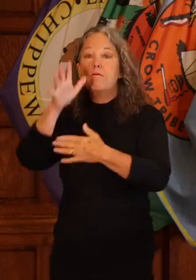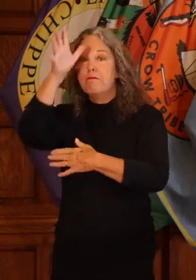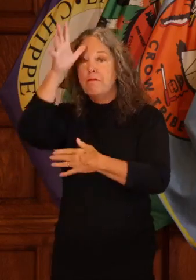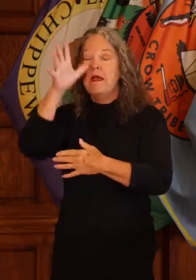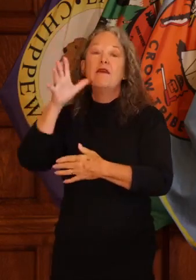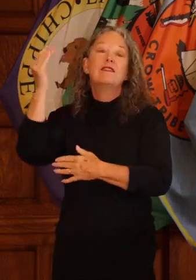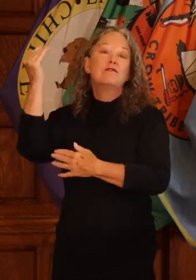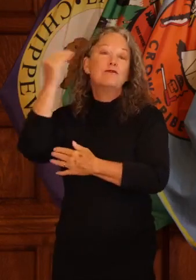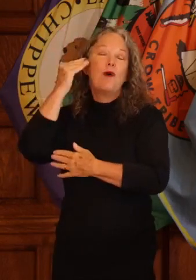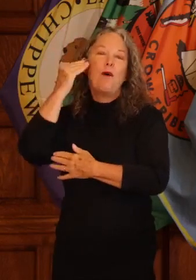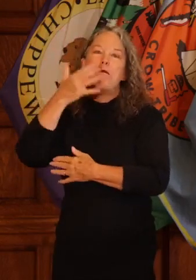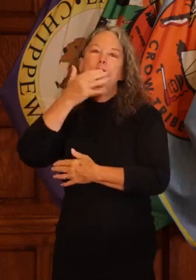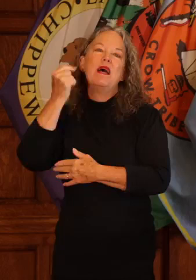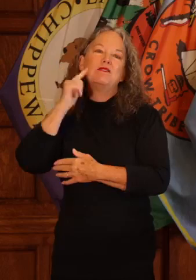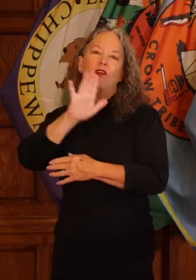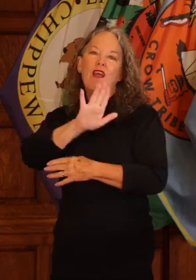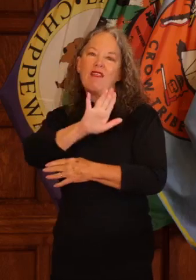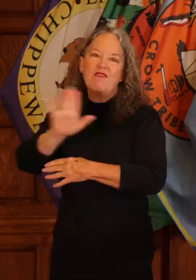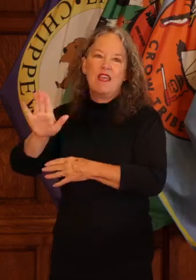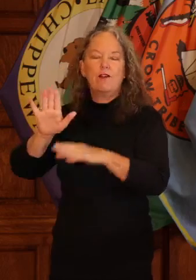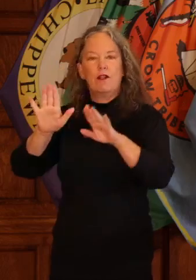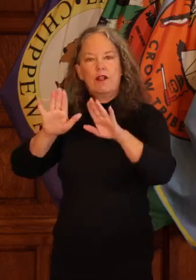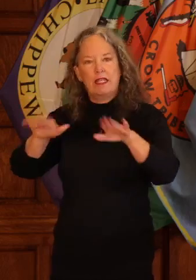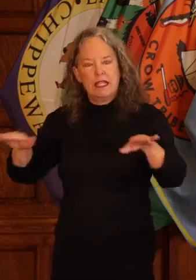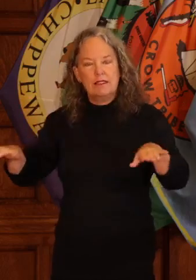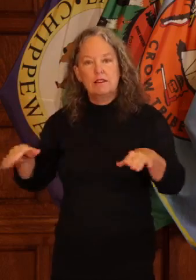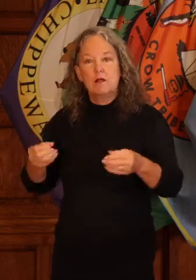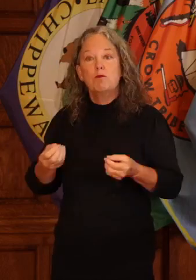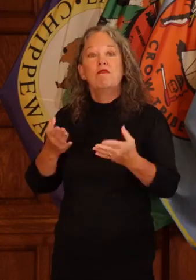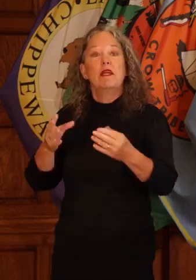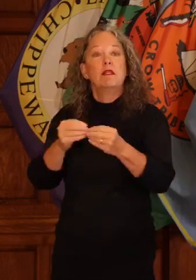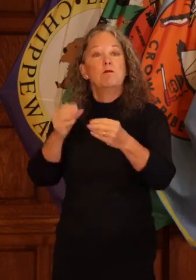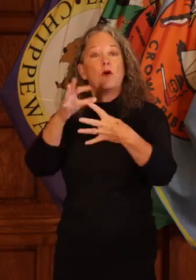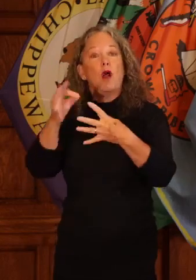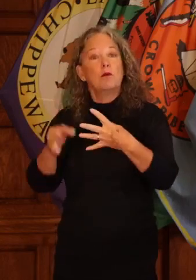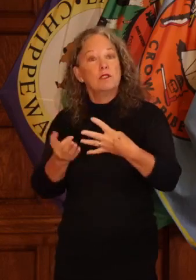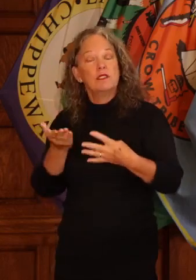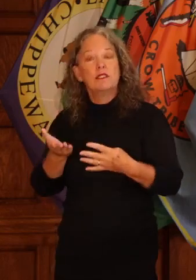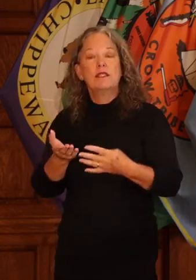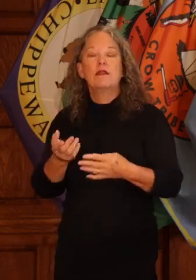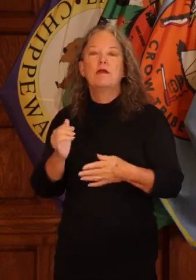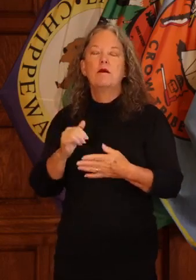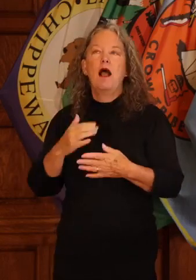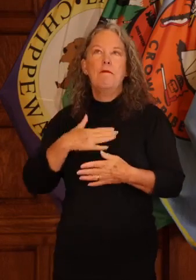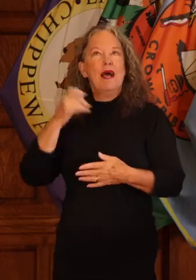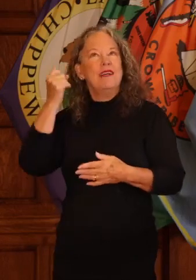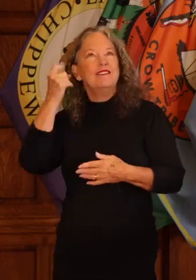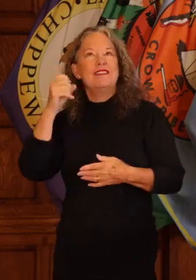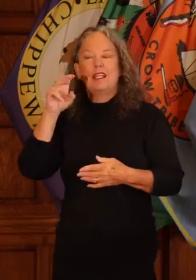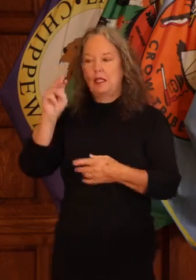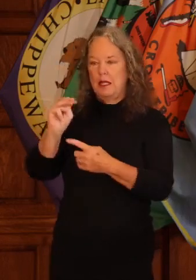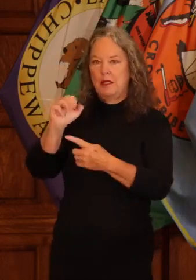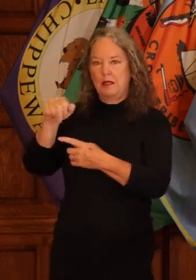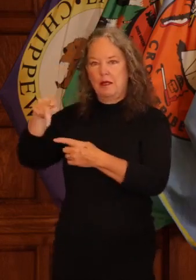for their kids and providing more options there. My understanding is that MAPS bill